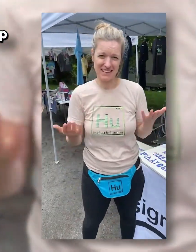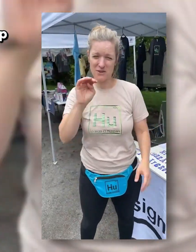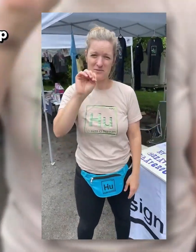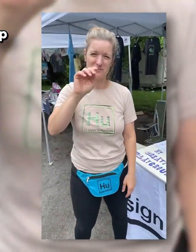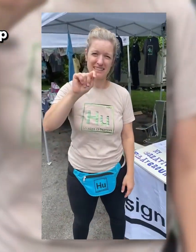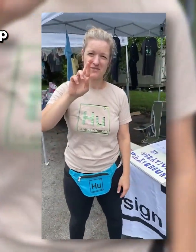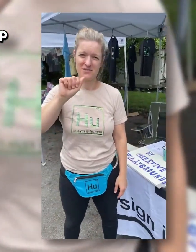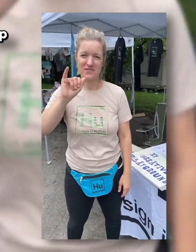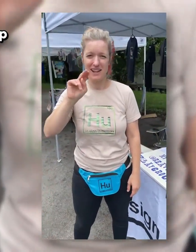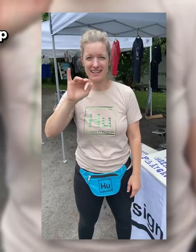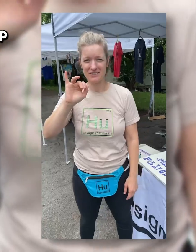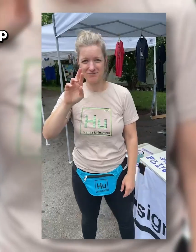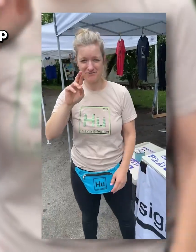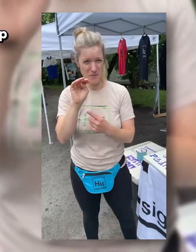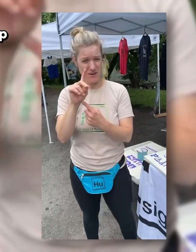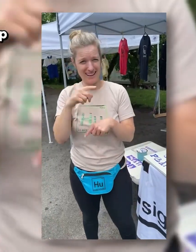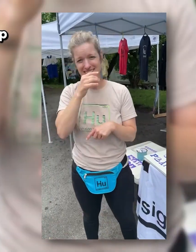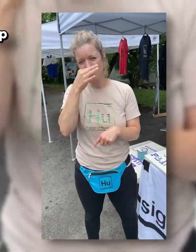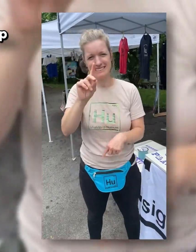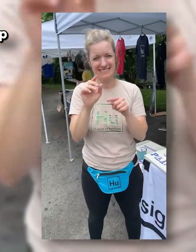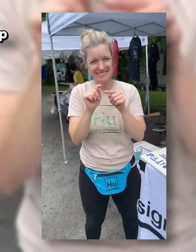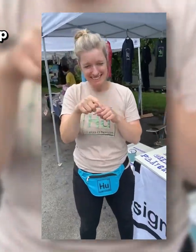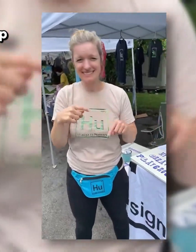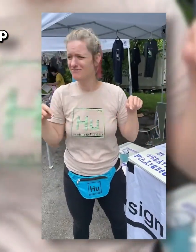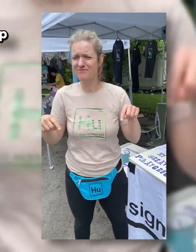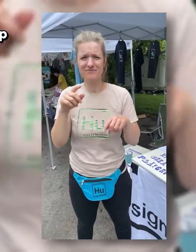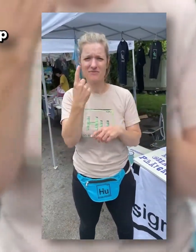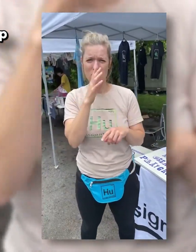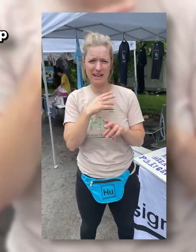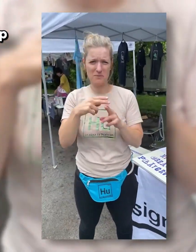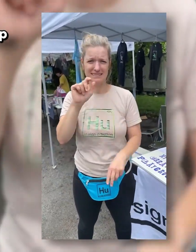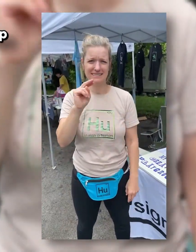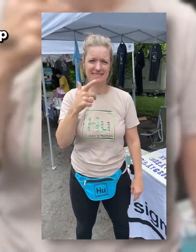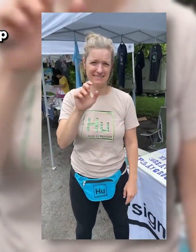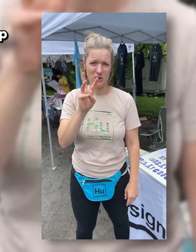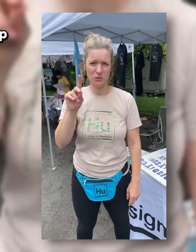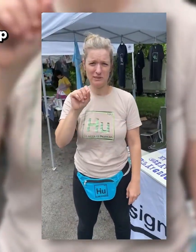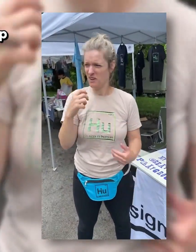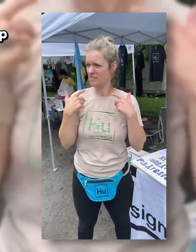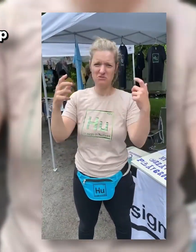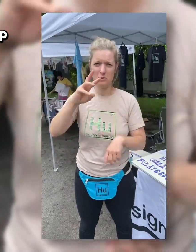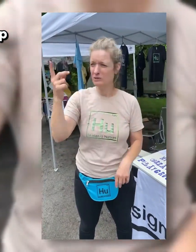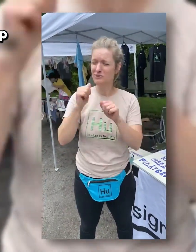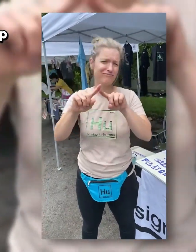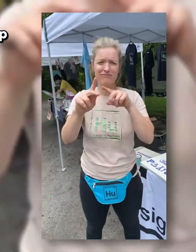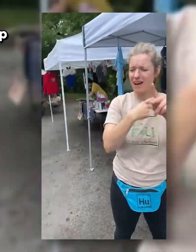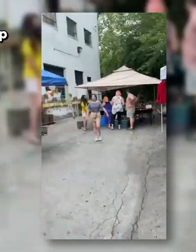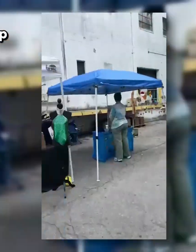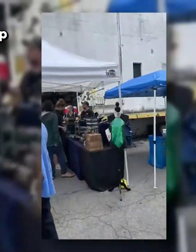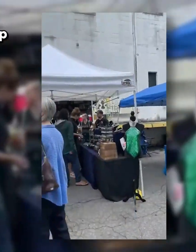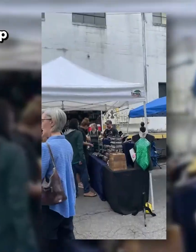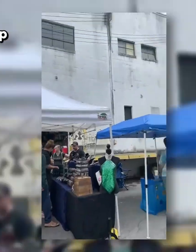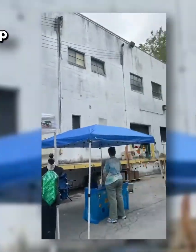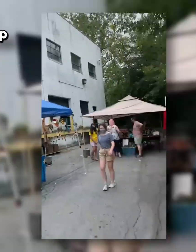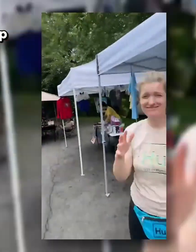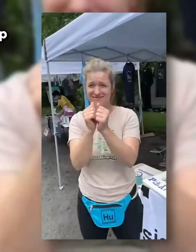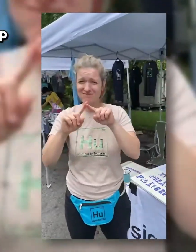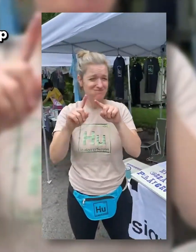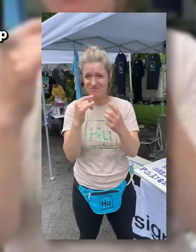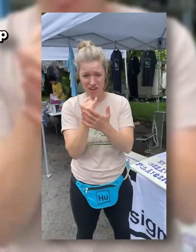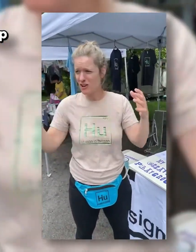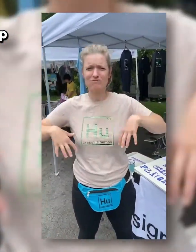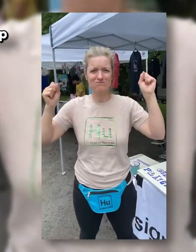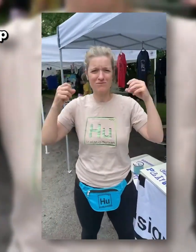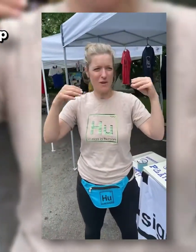how natural and usable the learning is. What you learn here, you can apply in actual conversations, not just quizzes. The